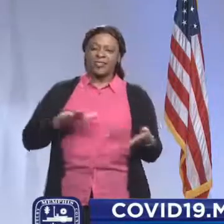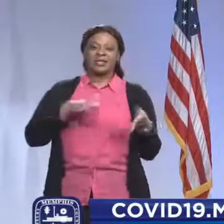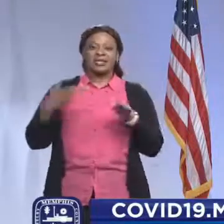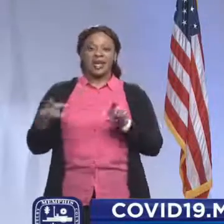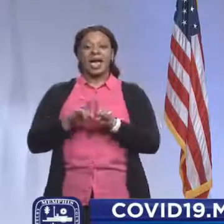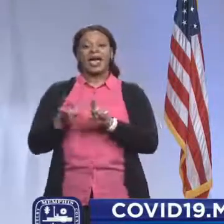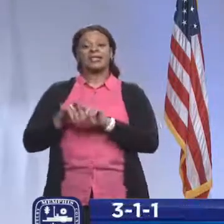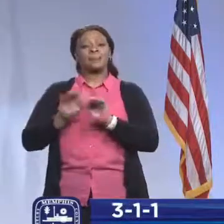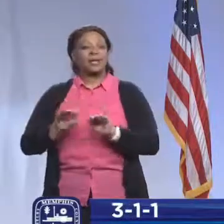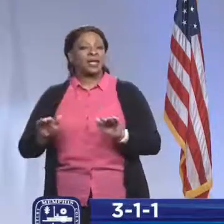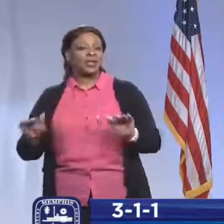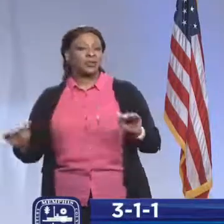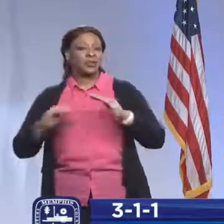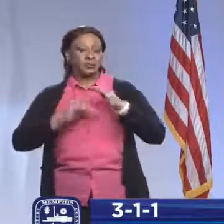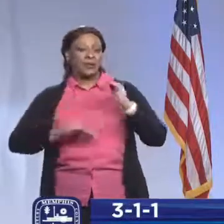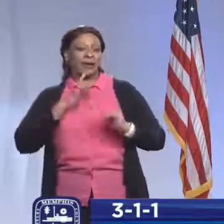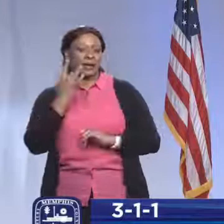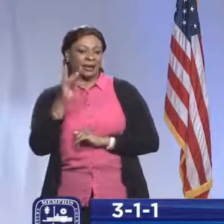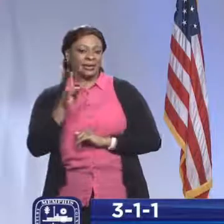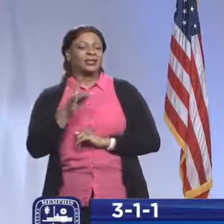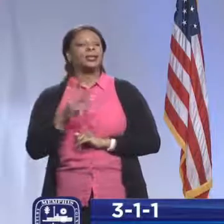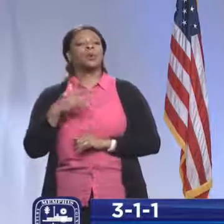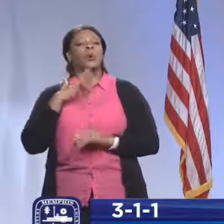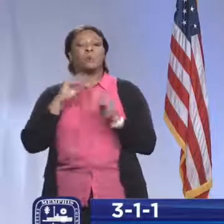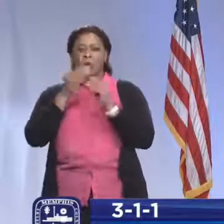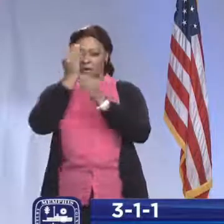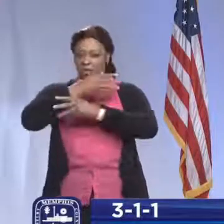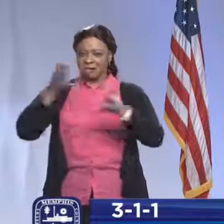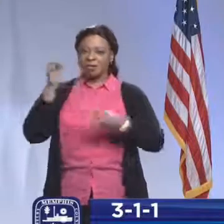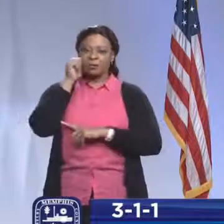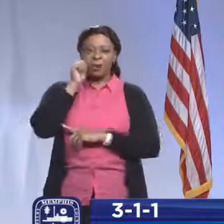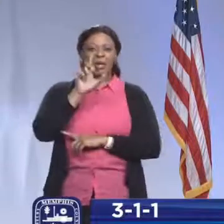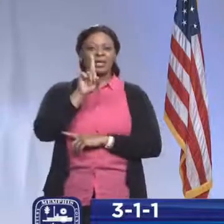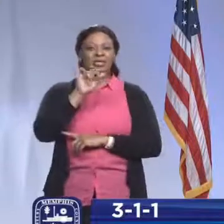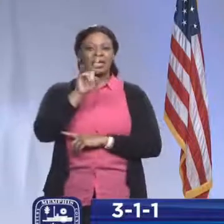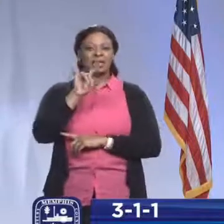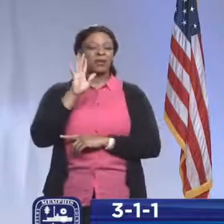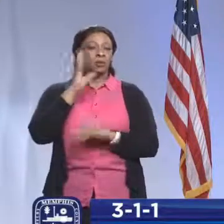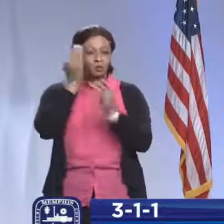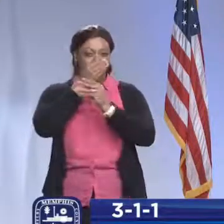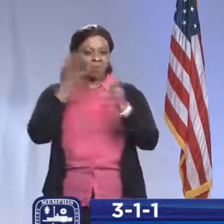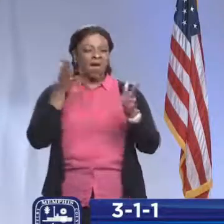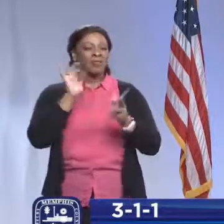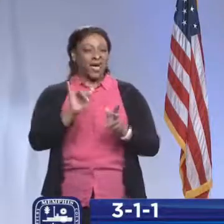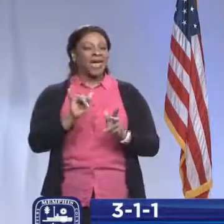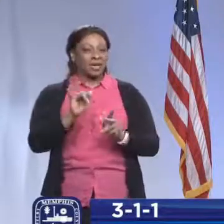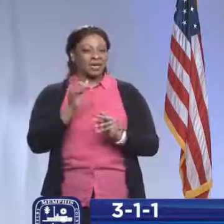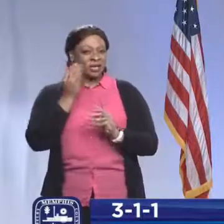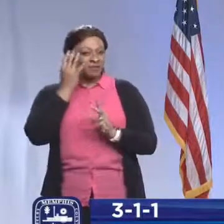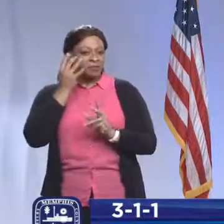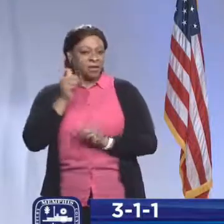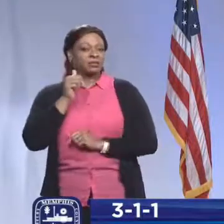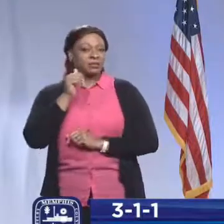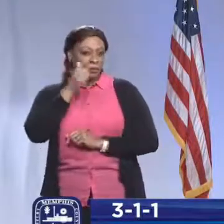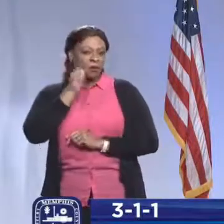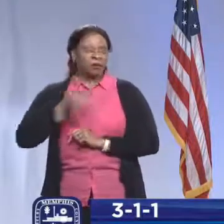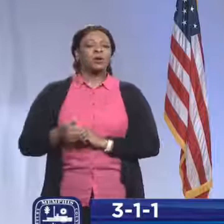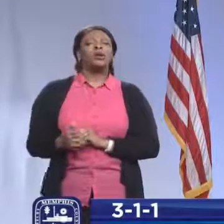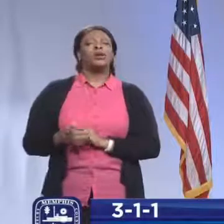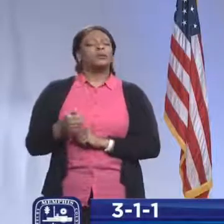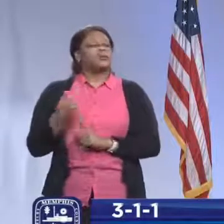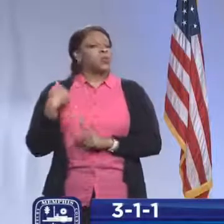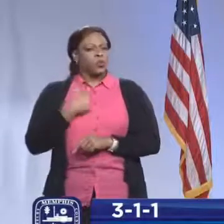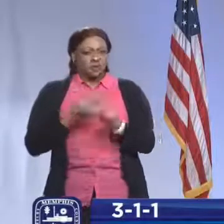well as pediatrics. So we'll give more detail tomorrow, and David will provide that particular update. Do keep in mind that